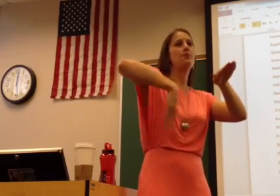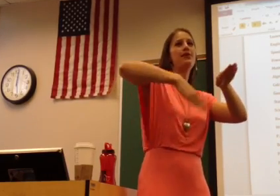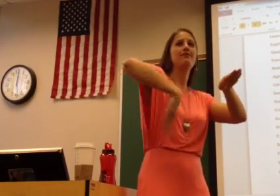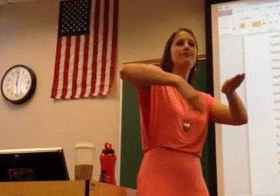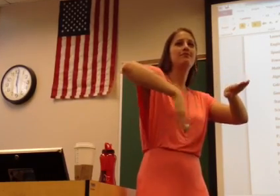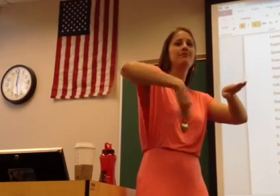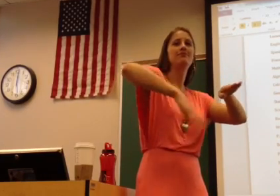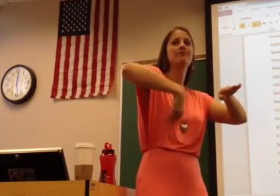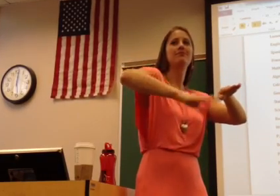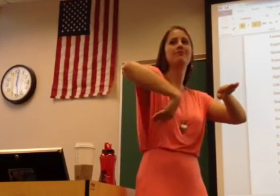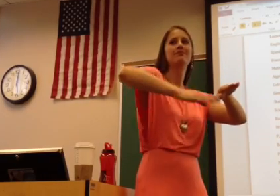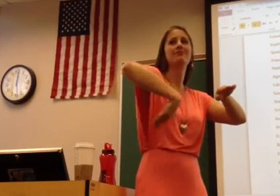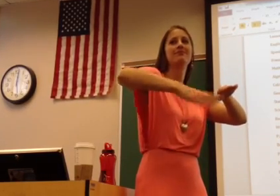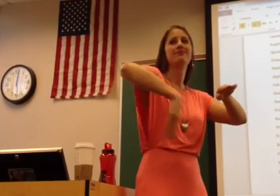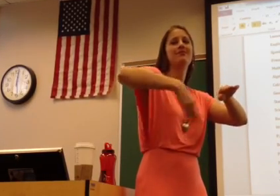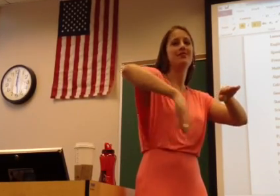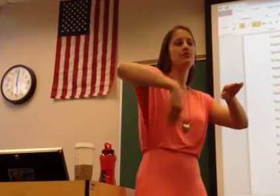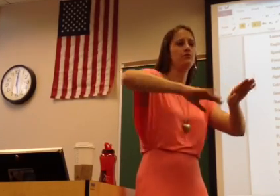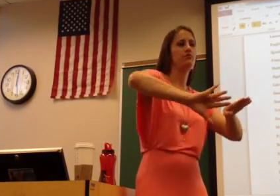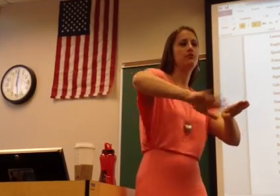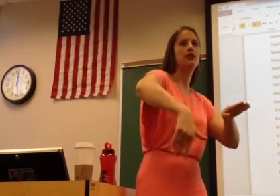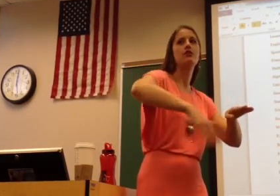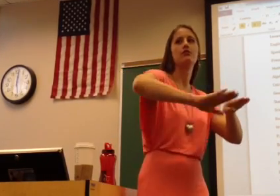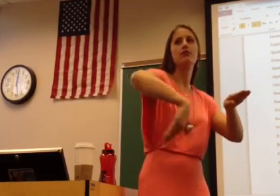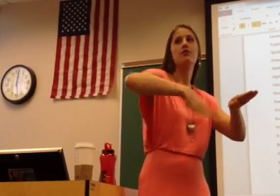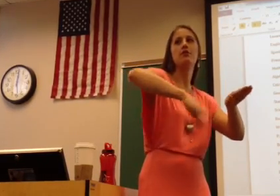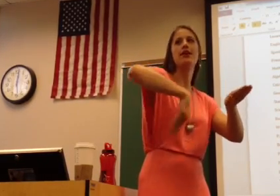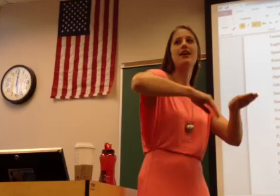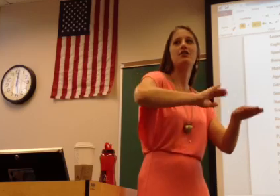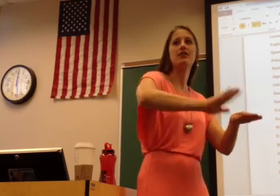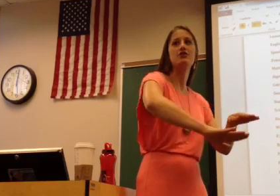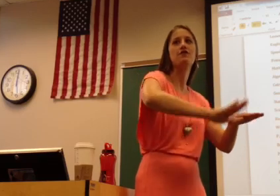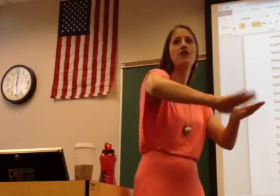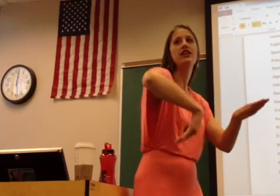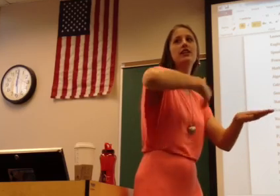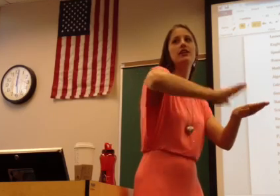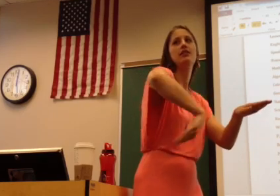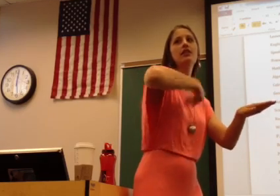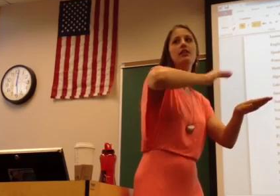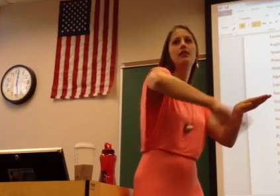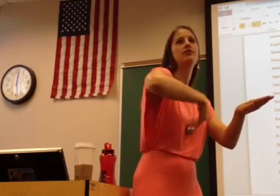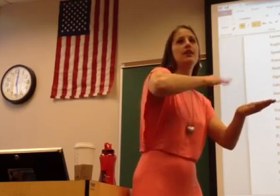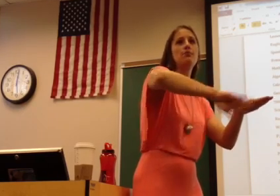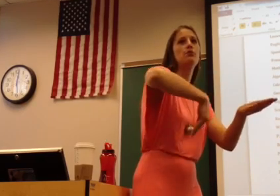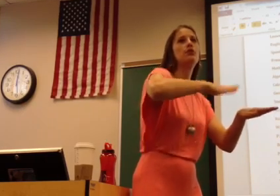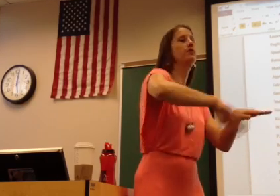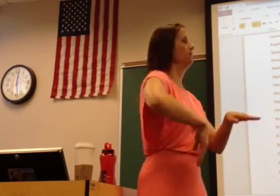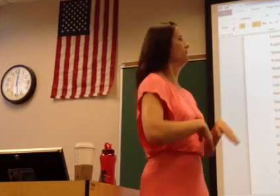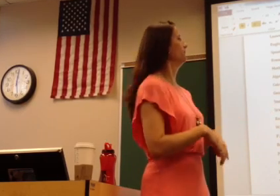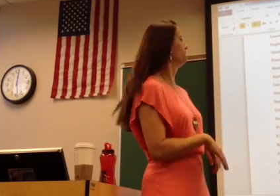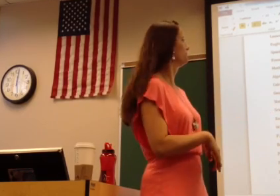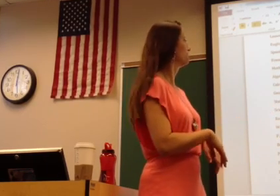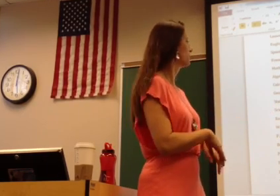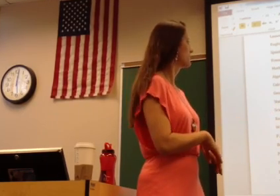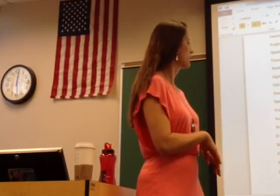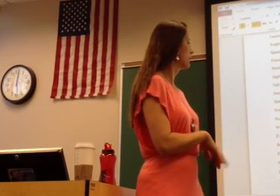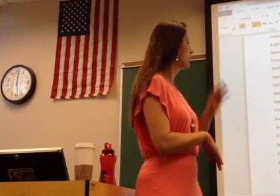skateboarding. 'Cause With one hand take out? Yeah, with one hand out because that's your foot Okay. taking the board.